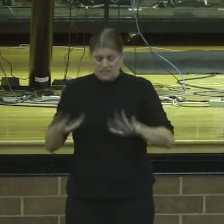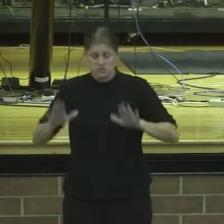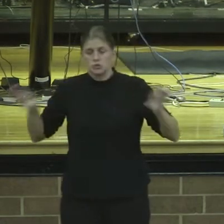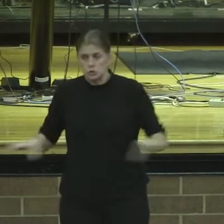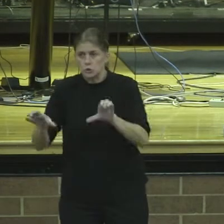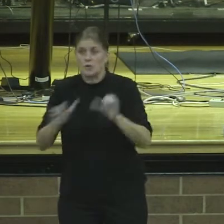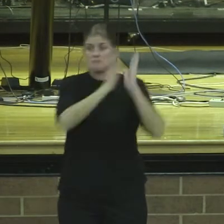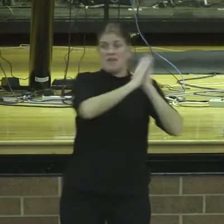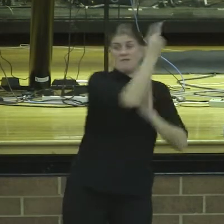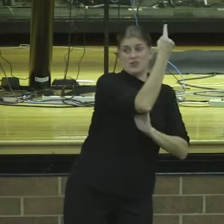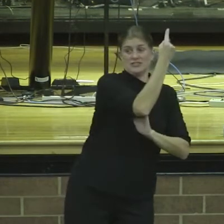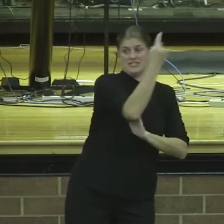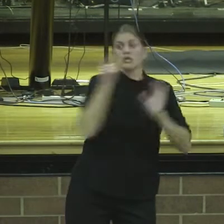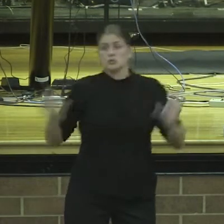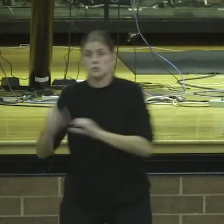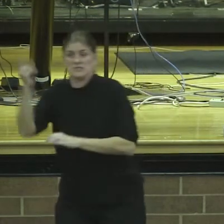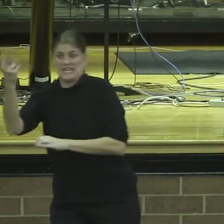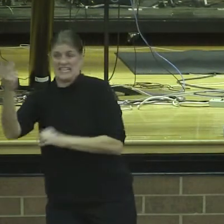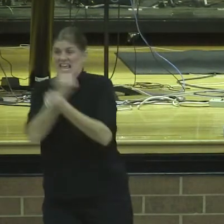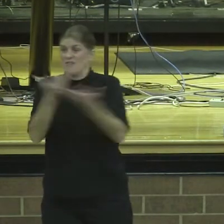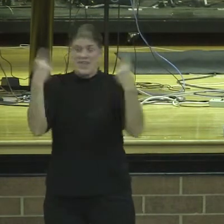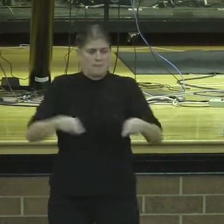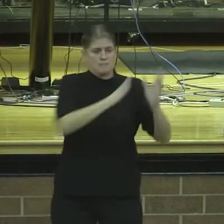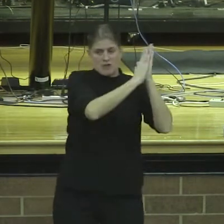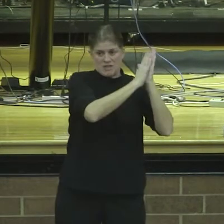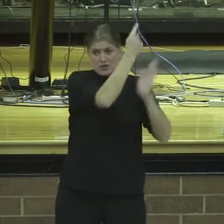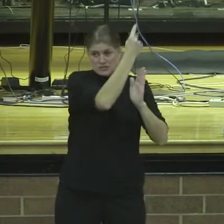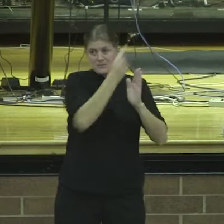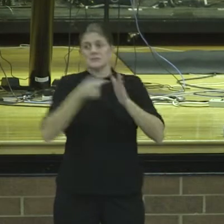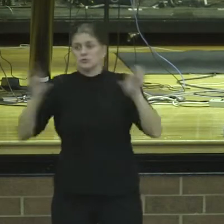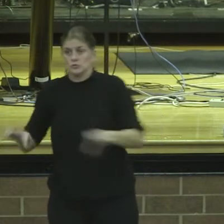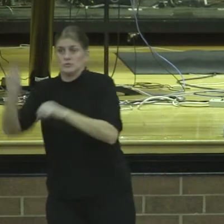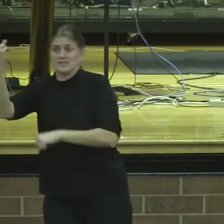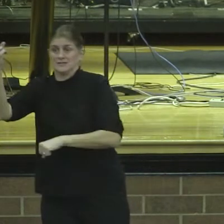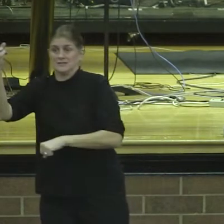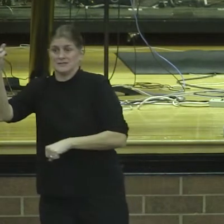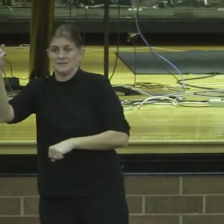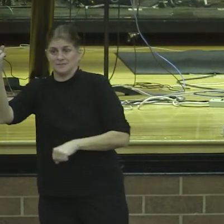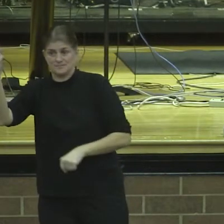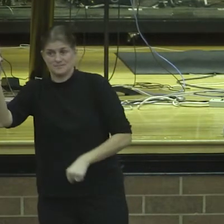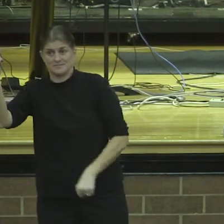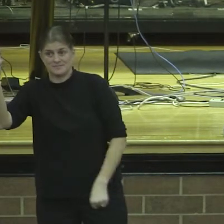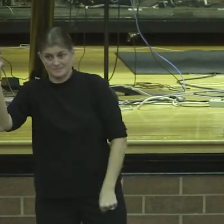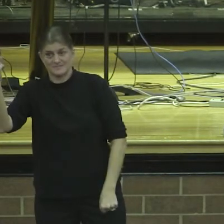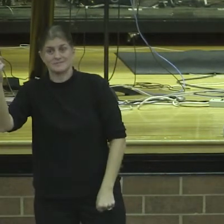would pray, and then he would act. In all things, he would pray, and then act.